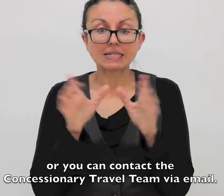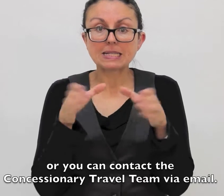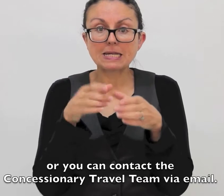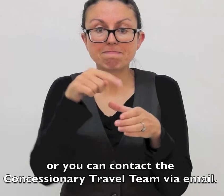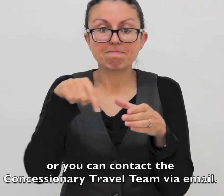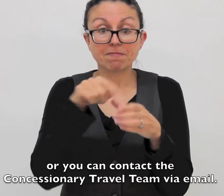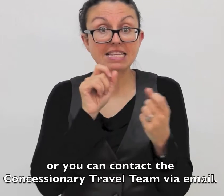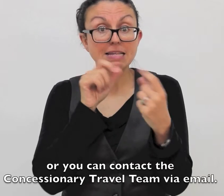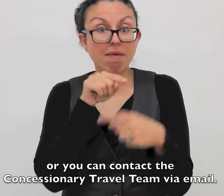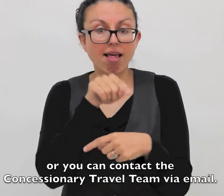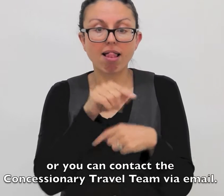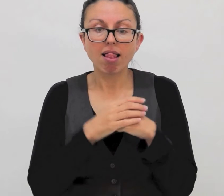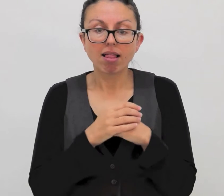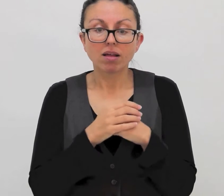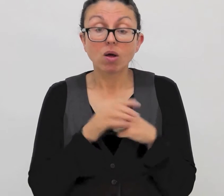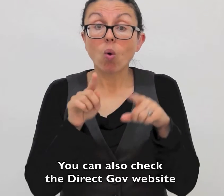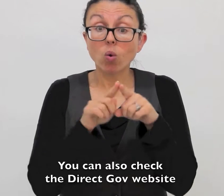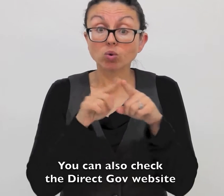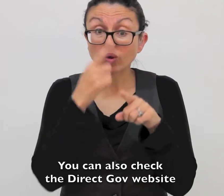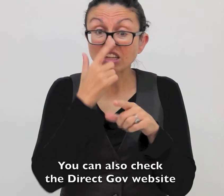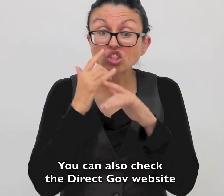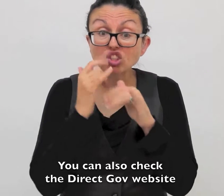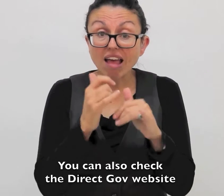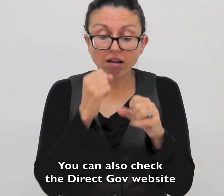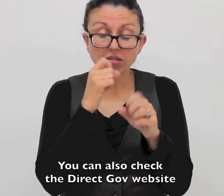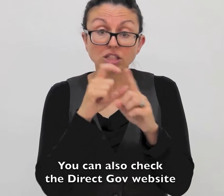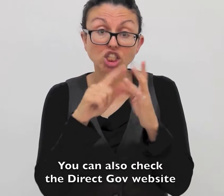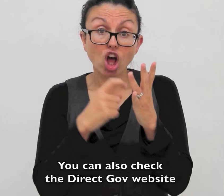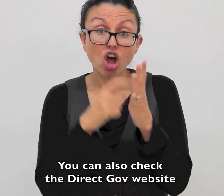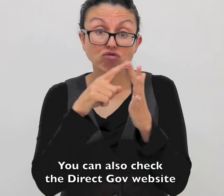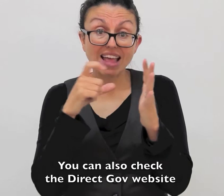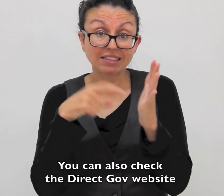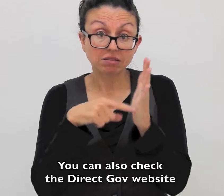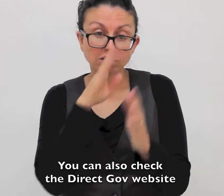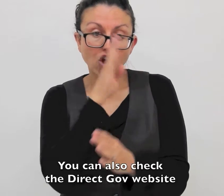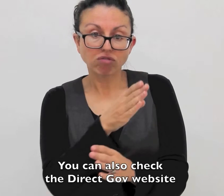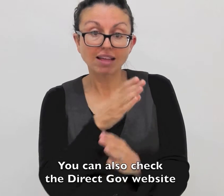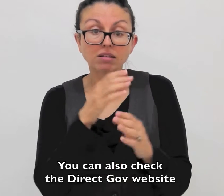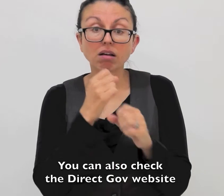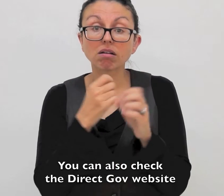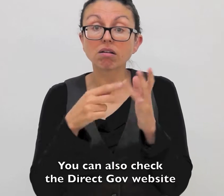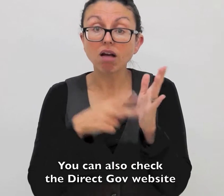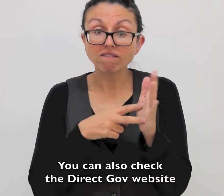Travel Team via email. You can also check the Direct Gov